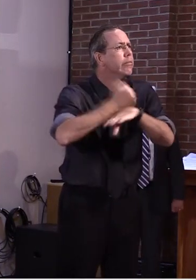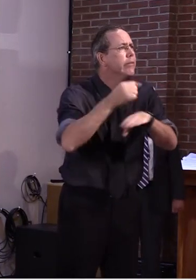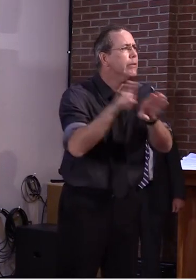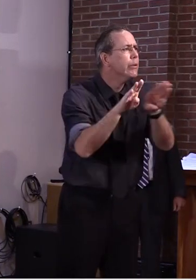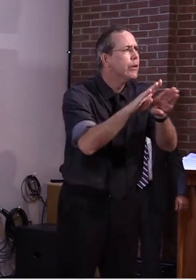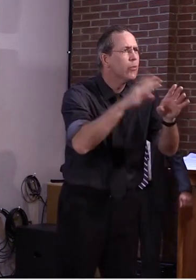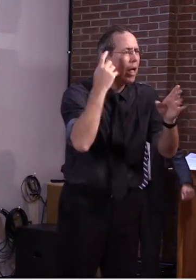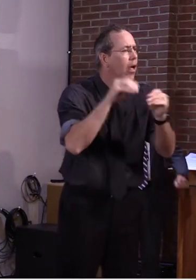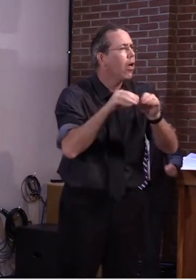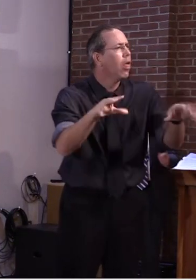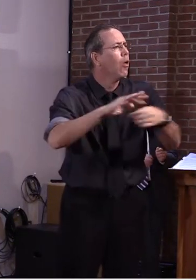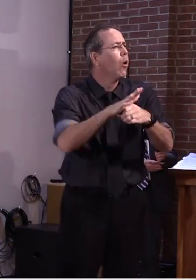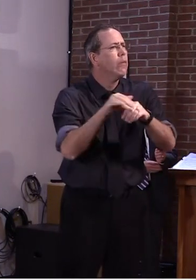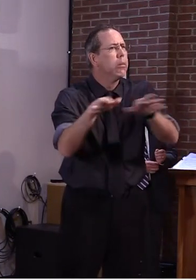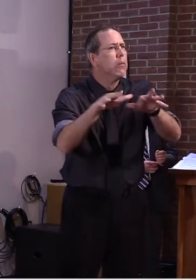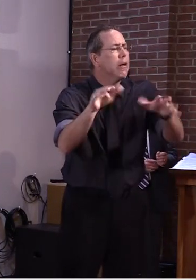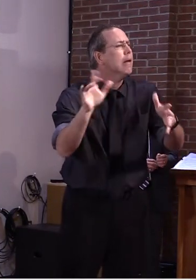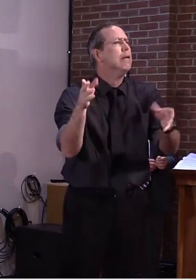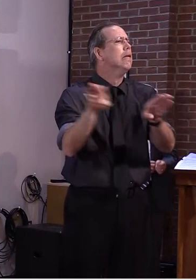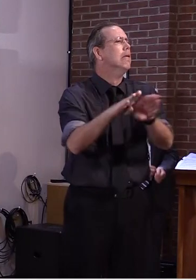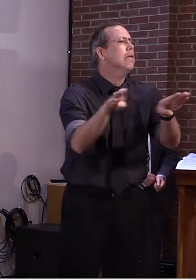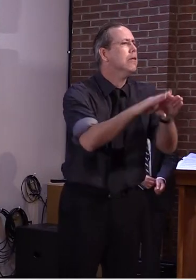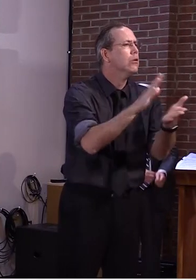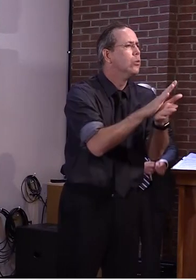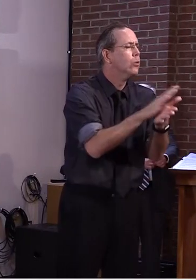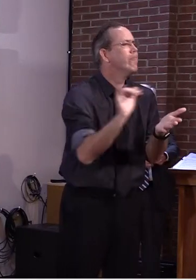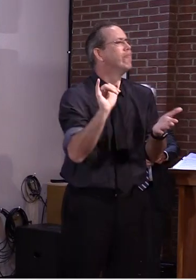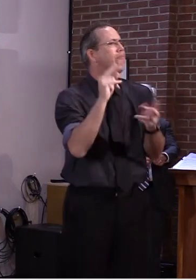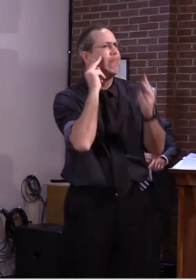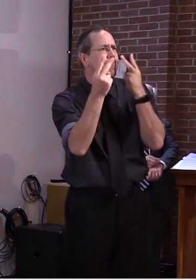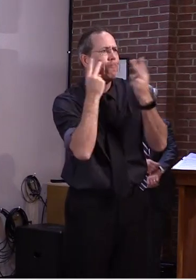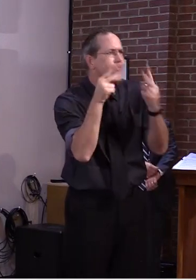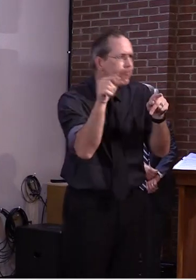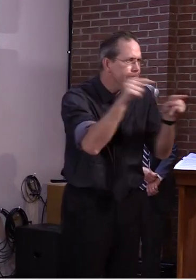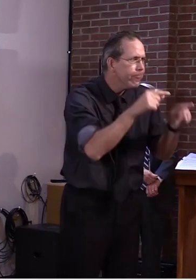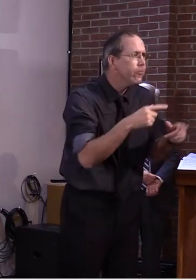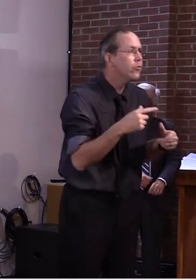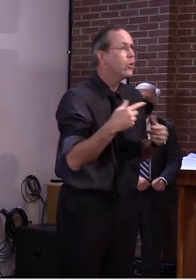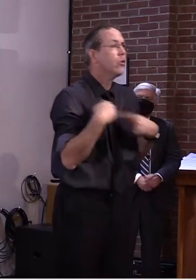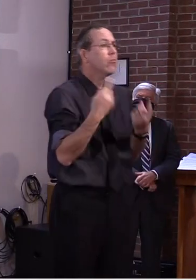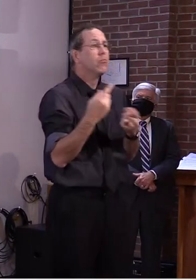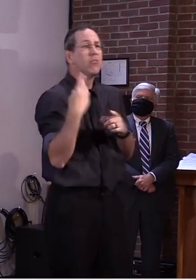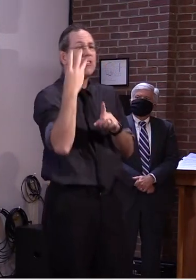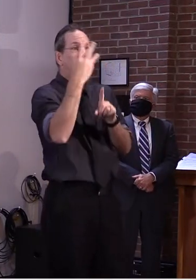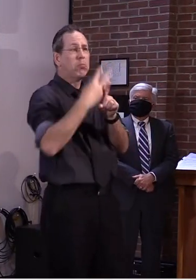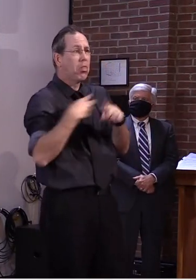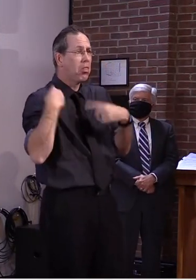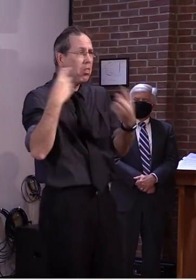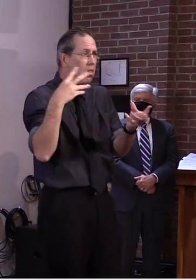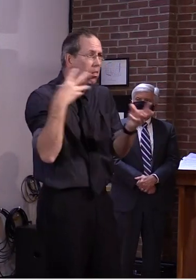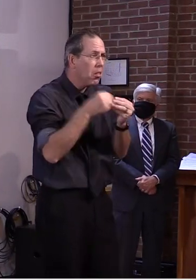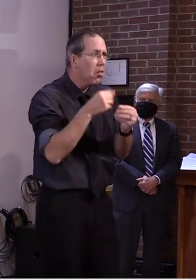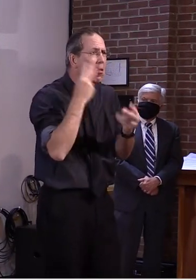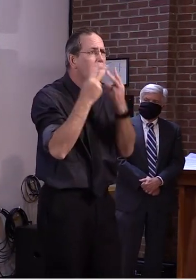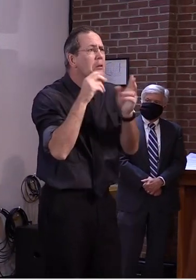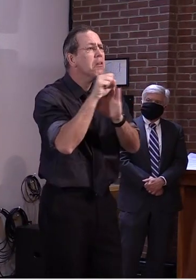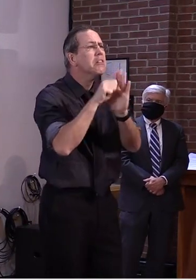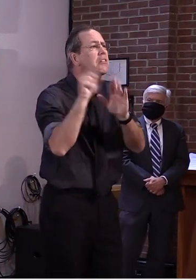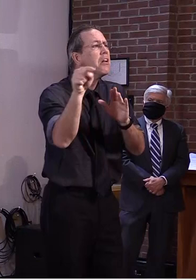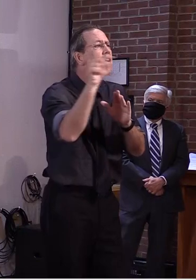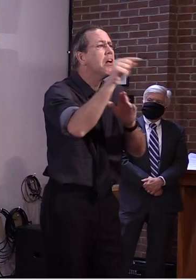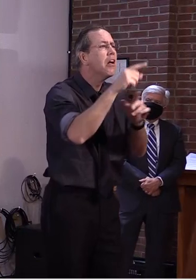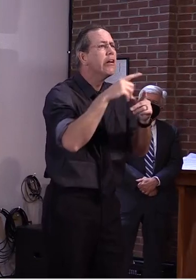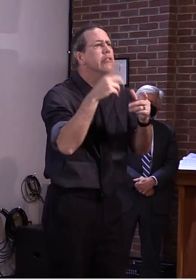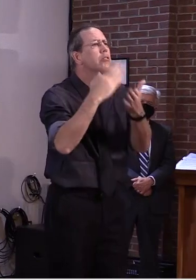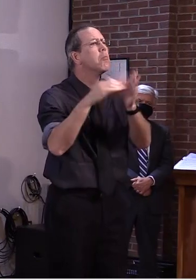transmission. Back then, many states announced temporary closure of their schools. Some announced they would close their schools until April